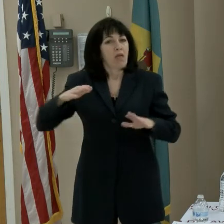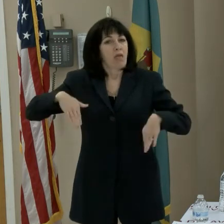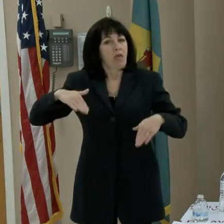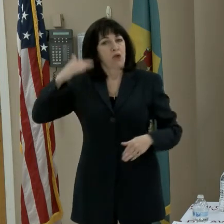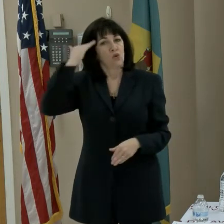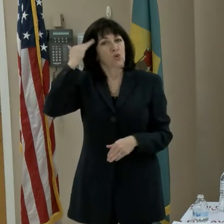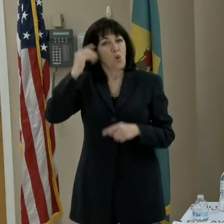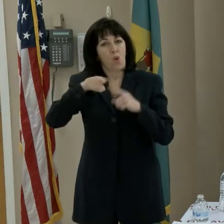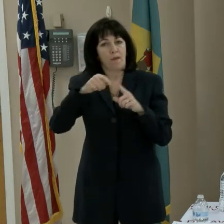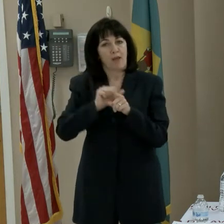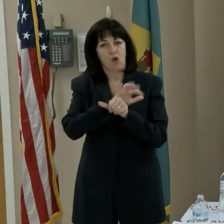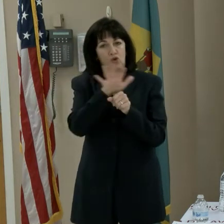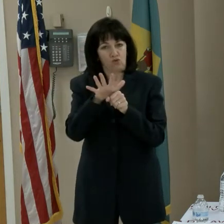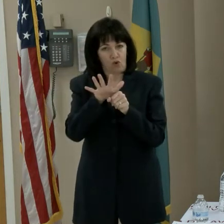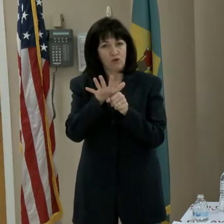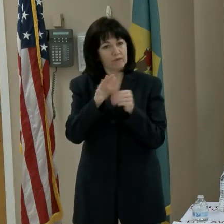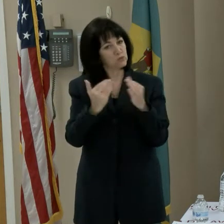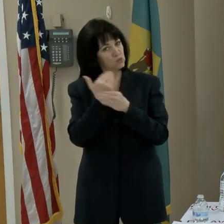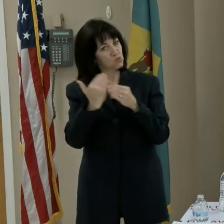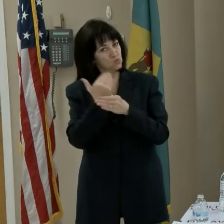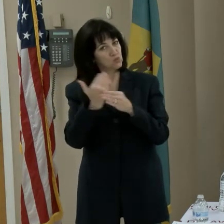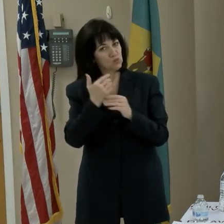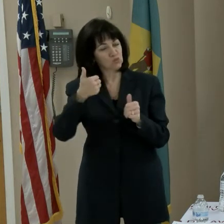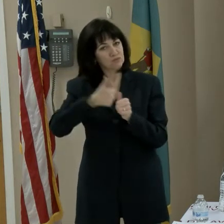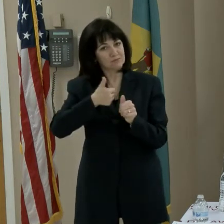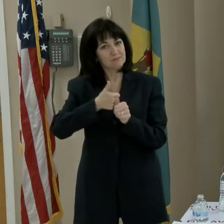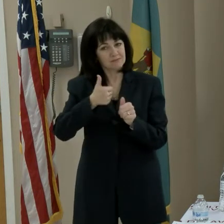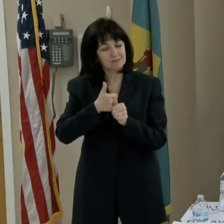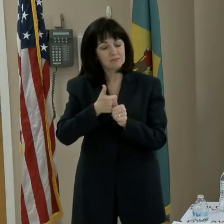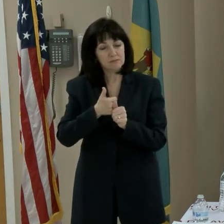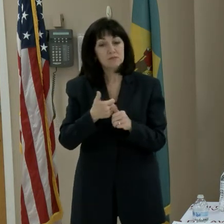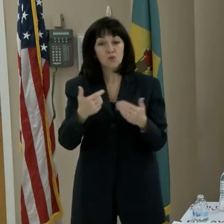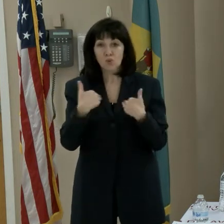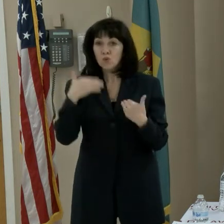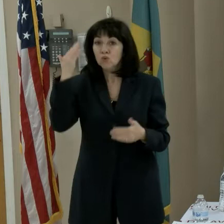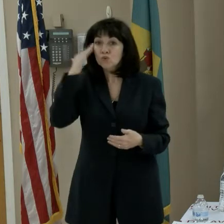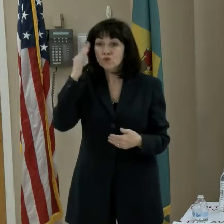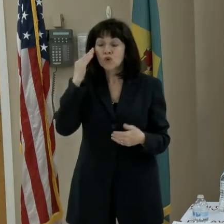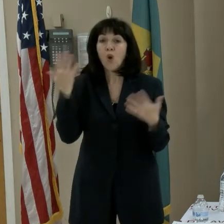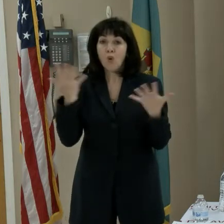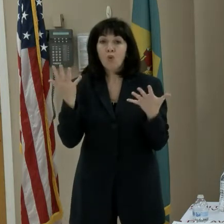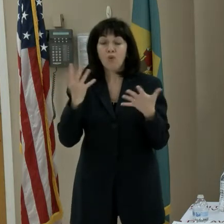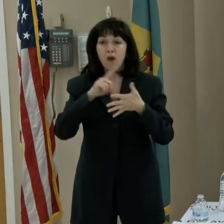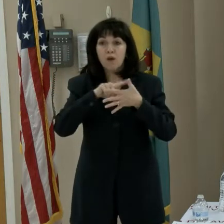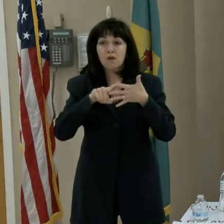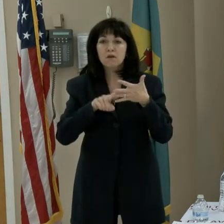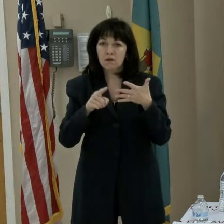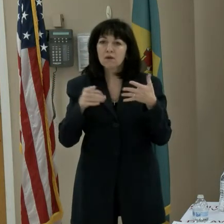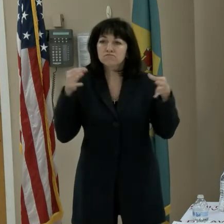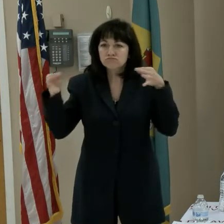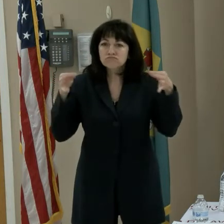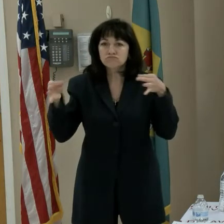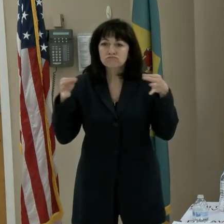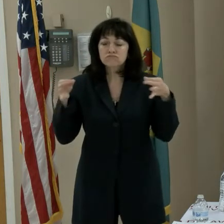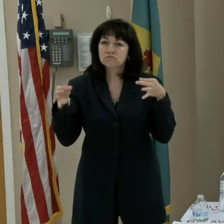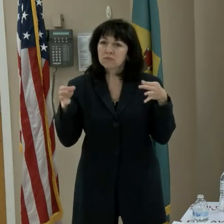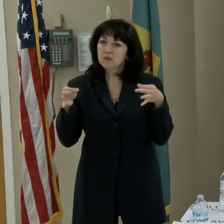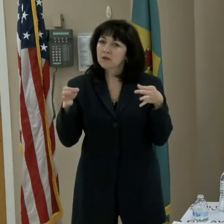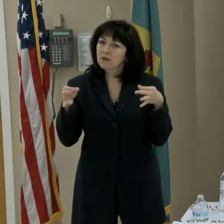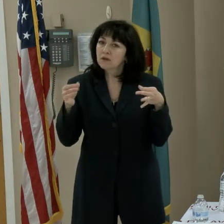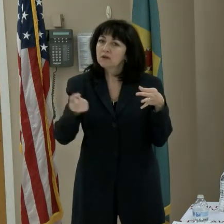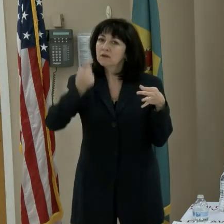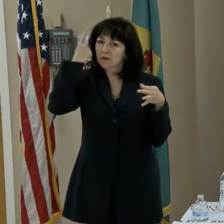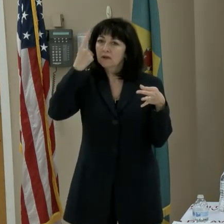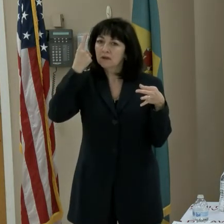And so, we talk about what we do know, but I think we all have to acknowledge that there's a lot